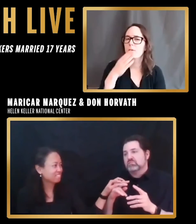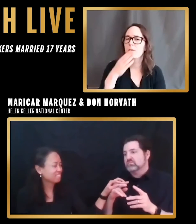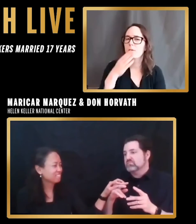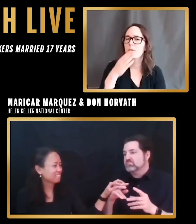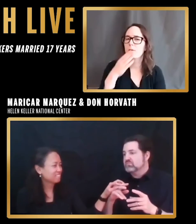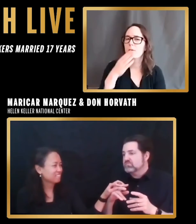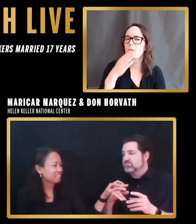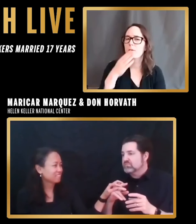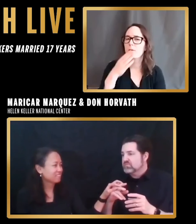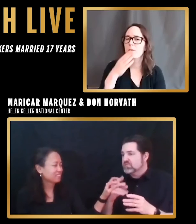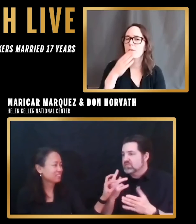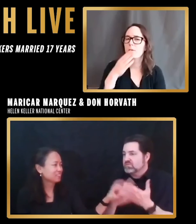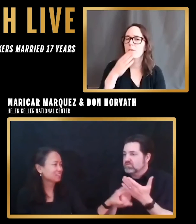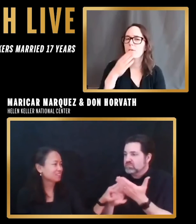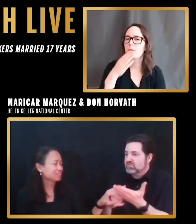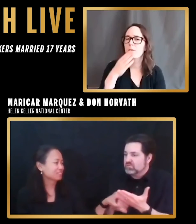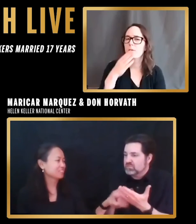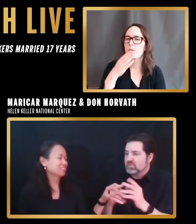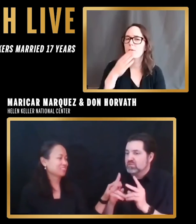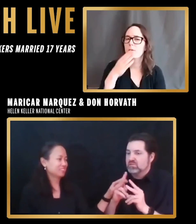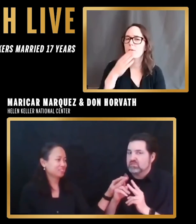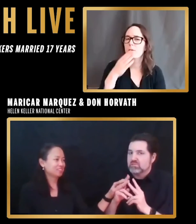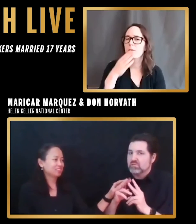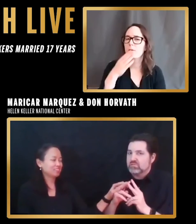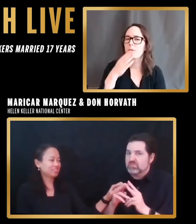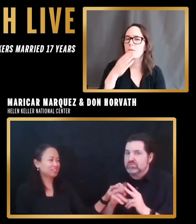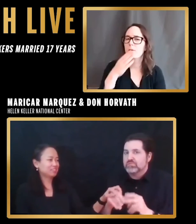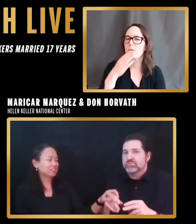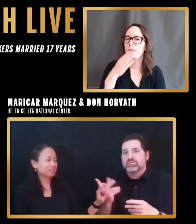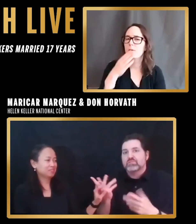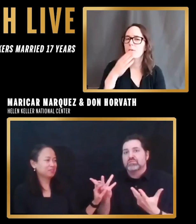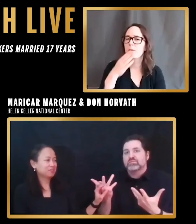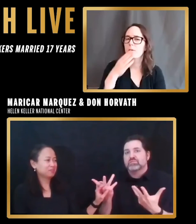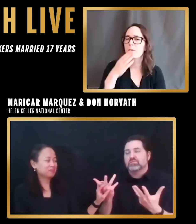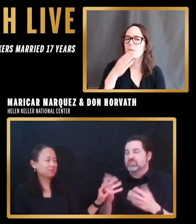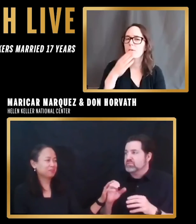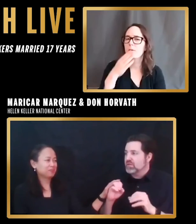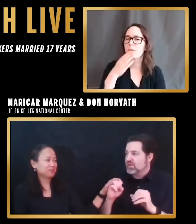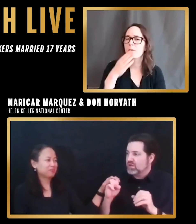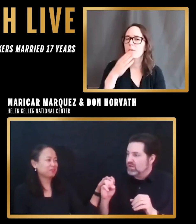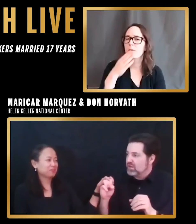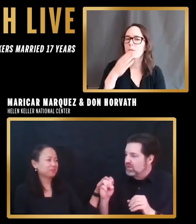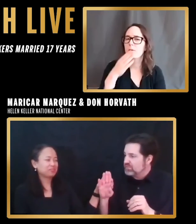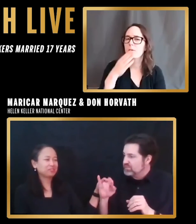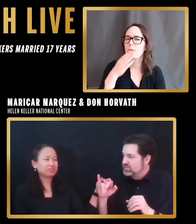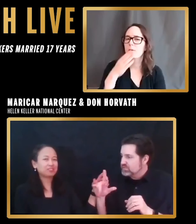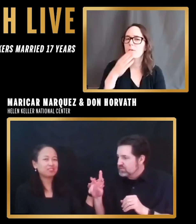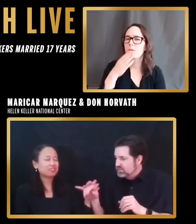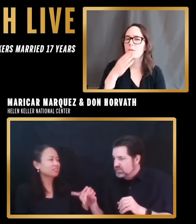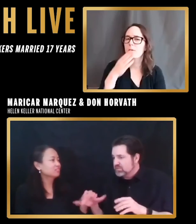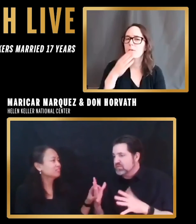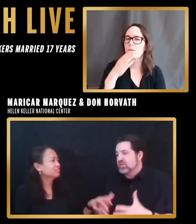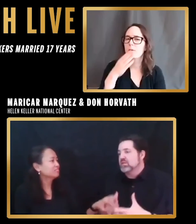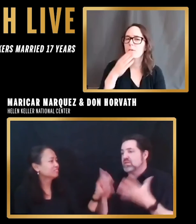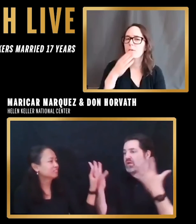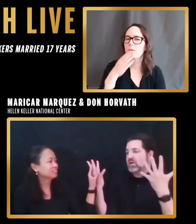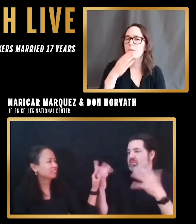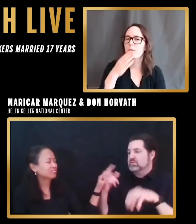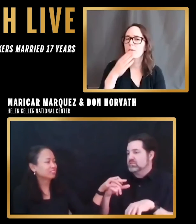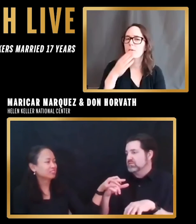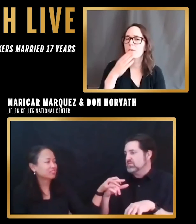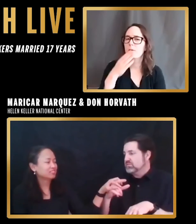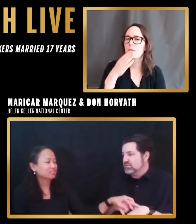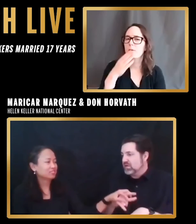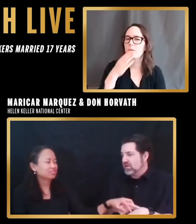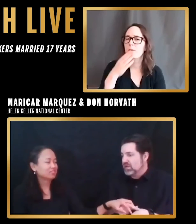a question to you two as a couple, I think obviously like any couple, you spend a lot of time with